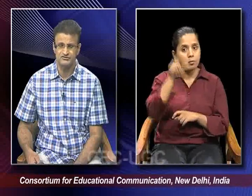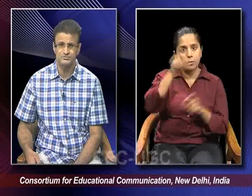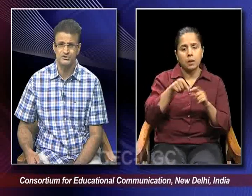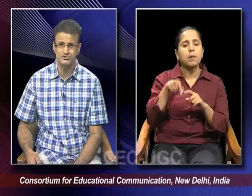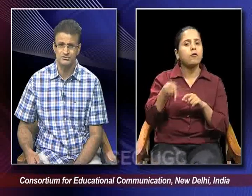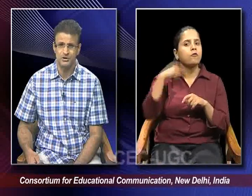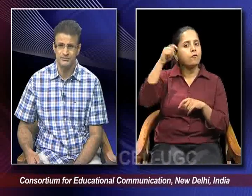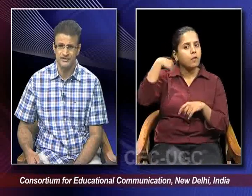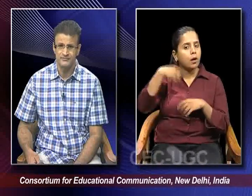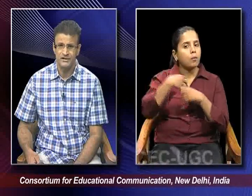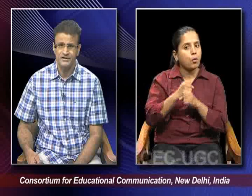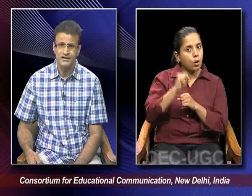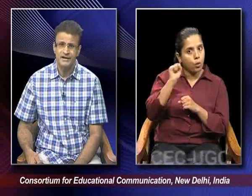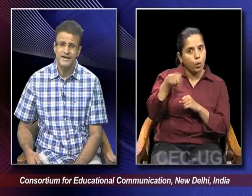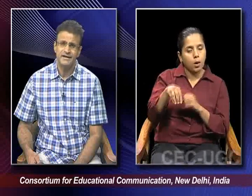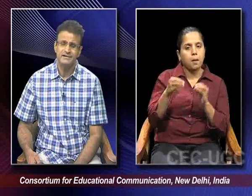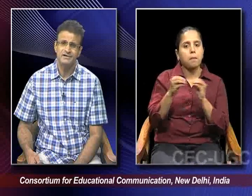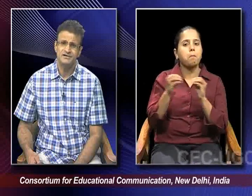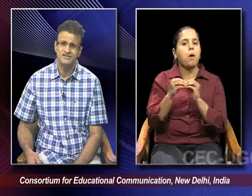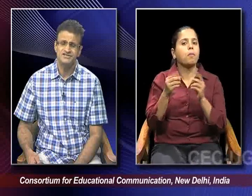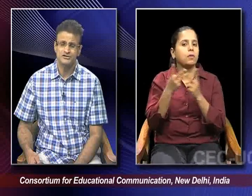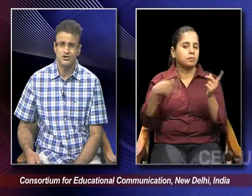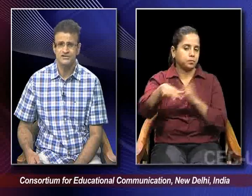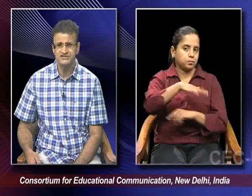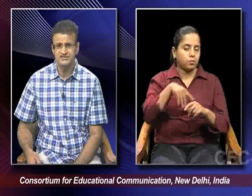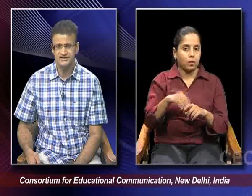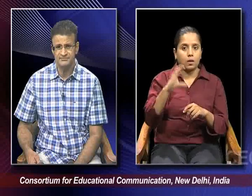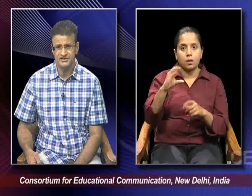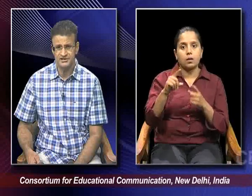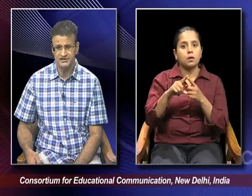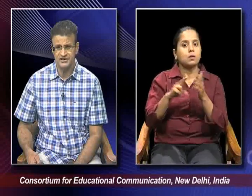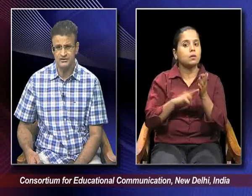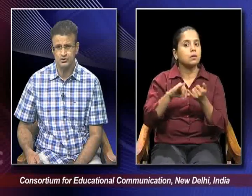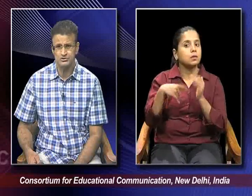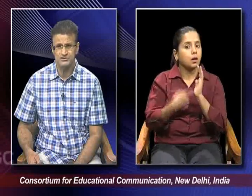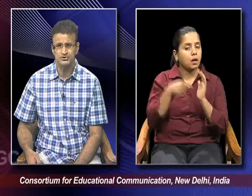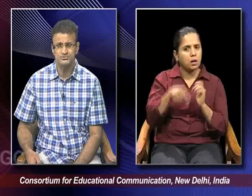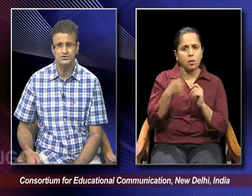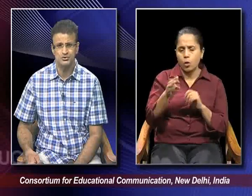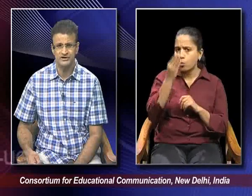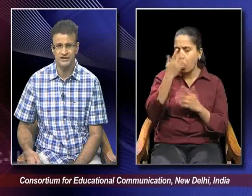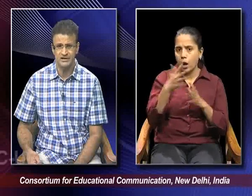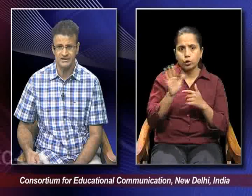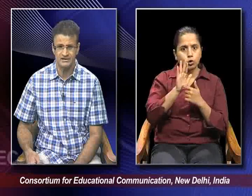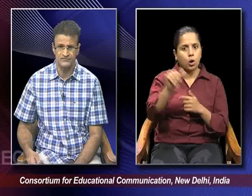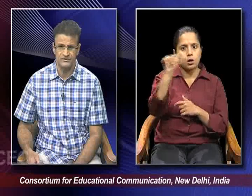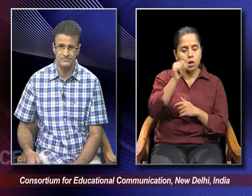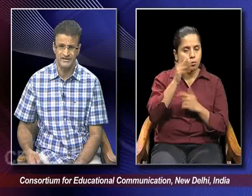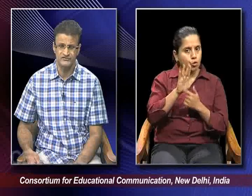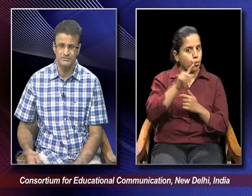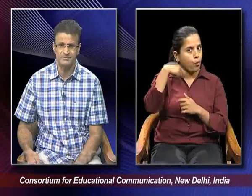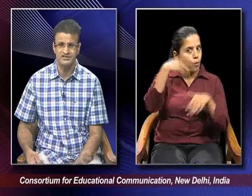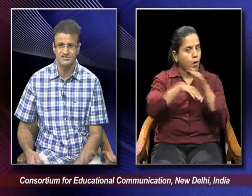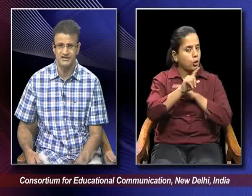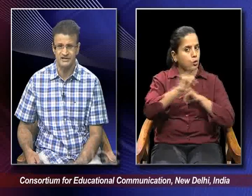which was produced in Bombay. And censor authorities, they communicated that no Muslim should be shown drinking liquor in a film meant